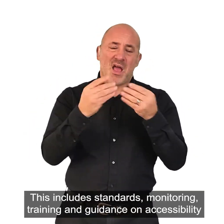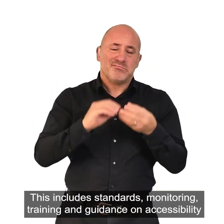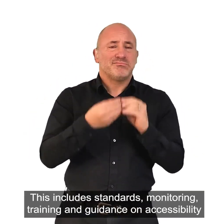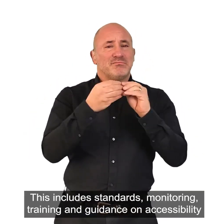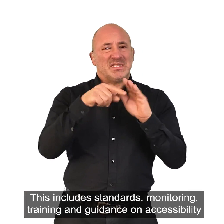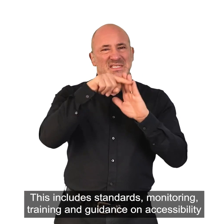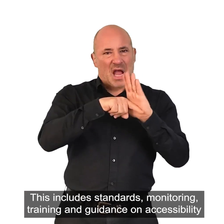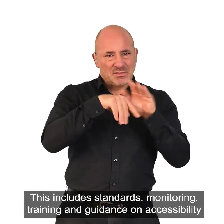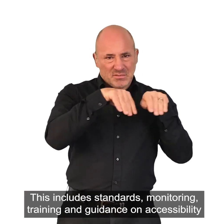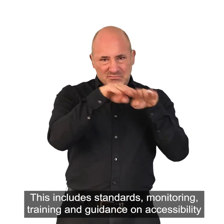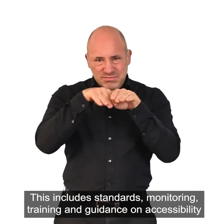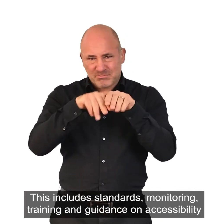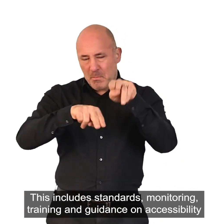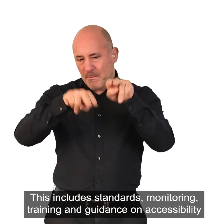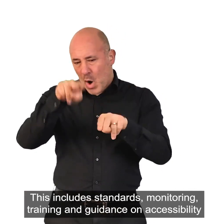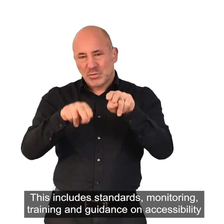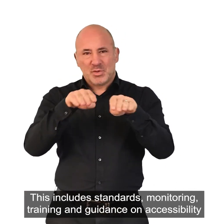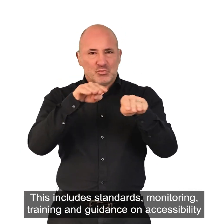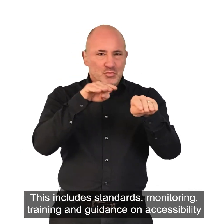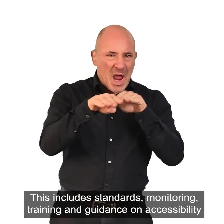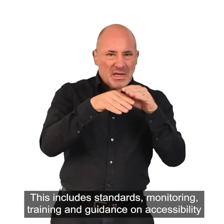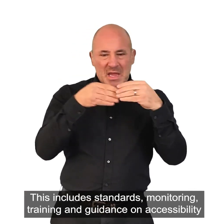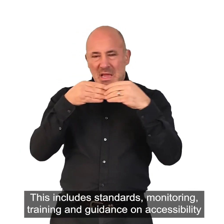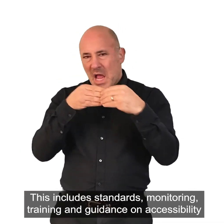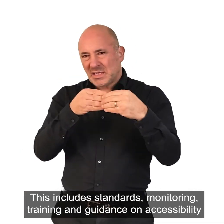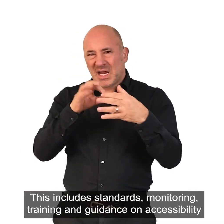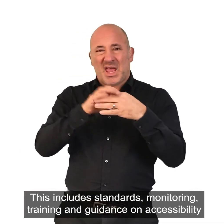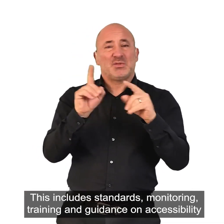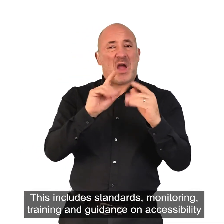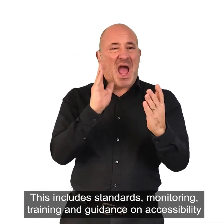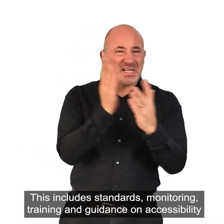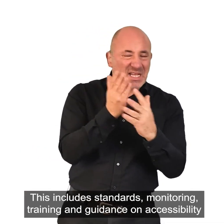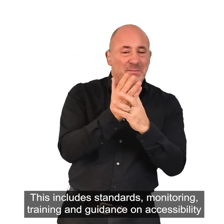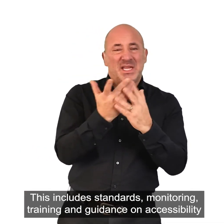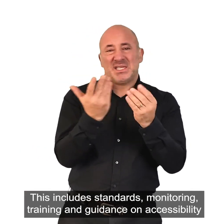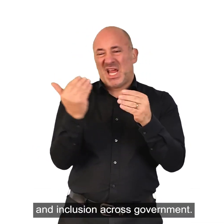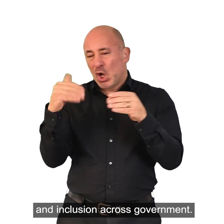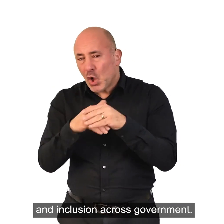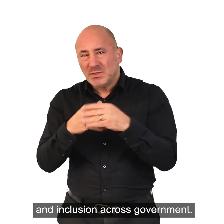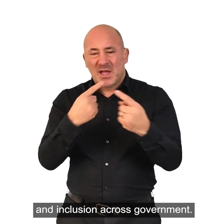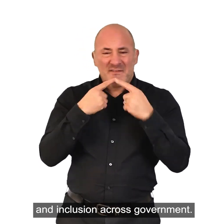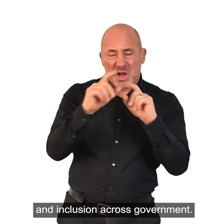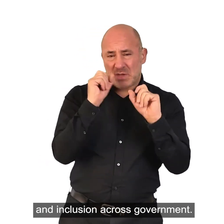This includes standards, monitoring, training, and guidance on accessibility and inclusion across